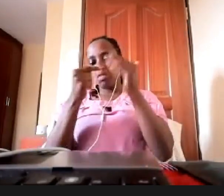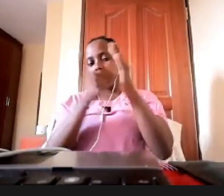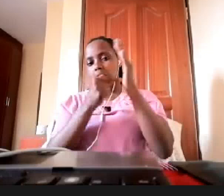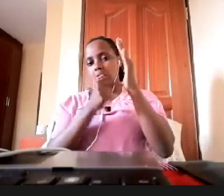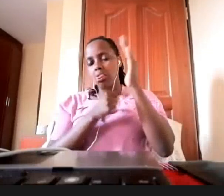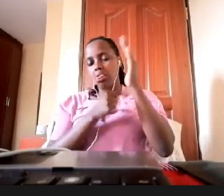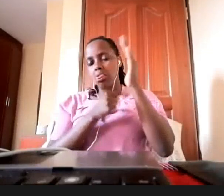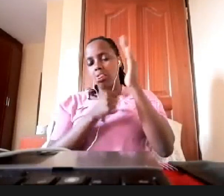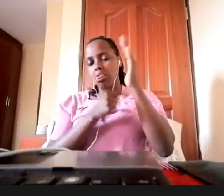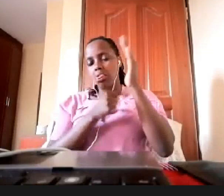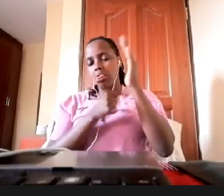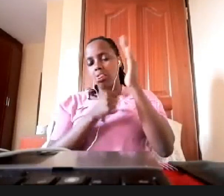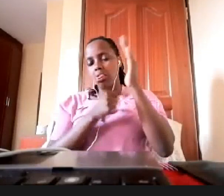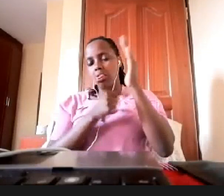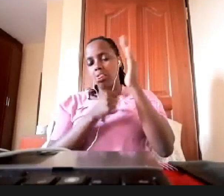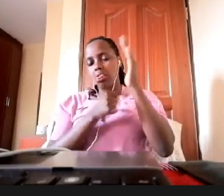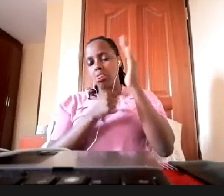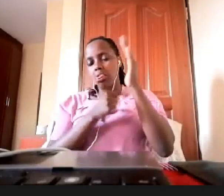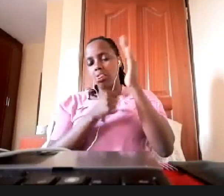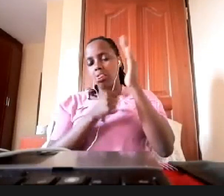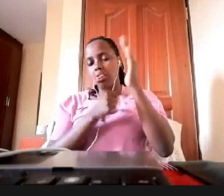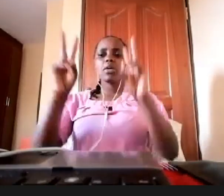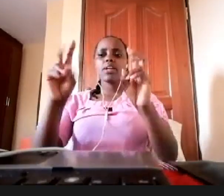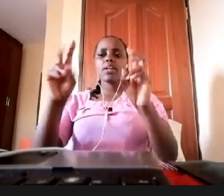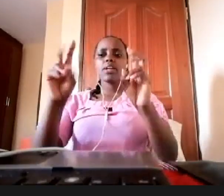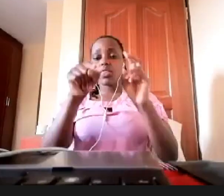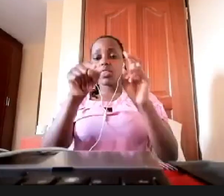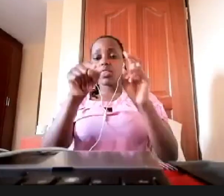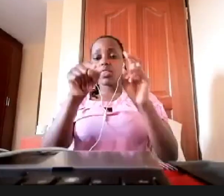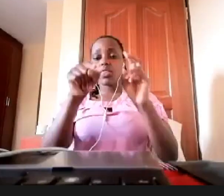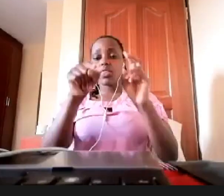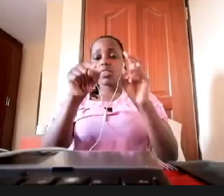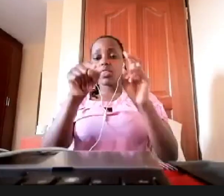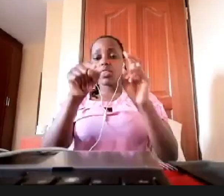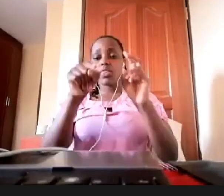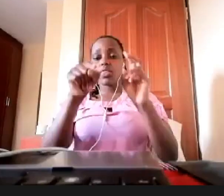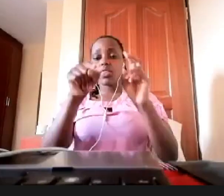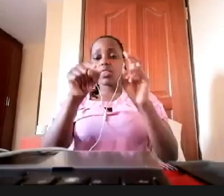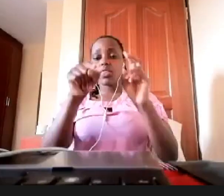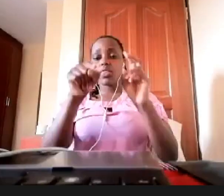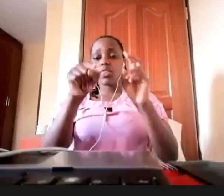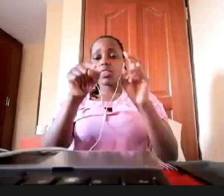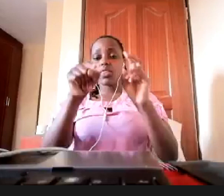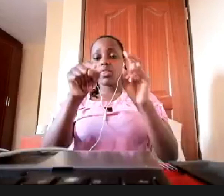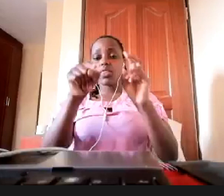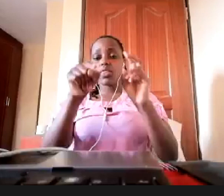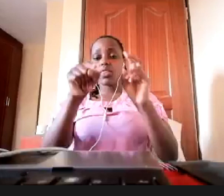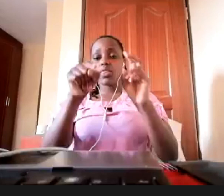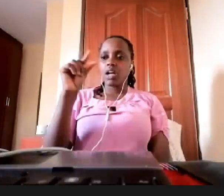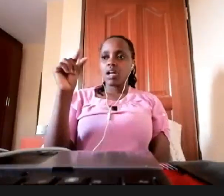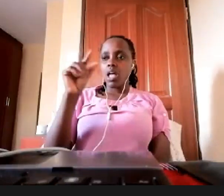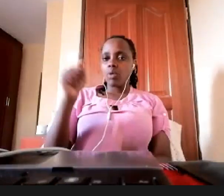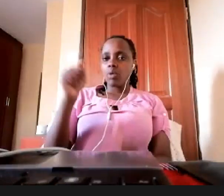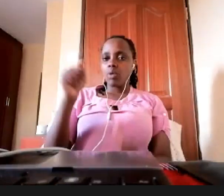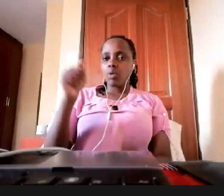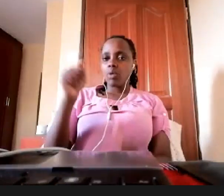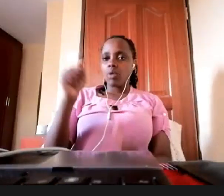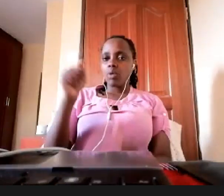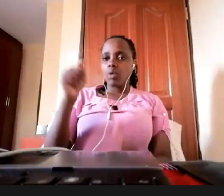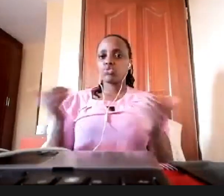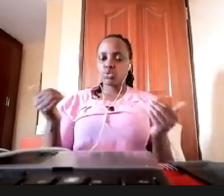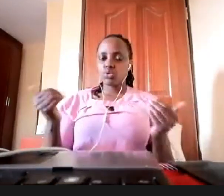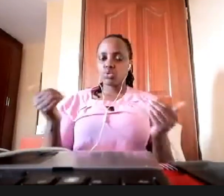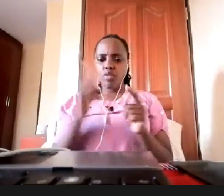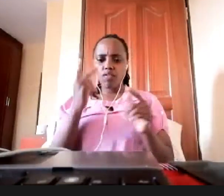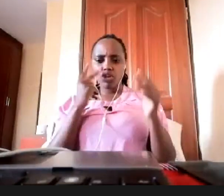report, The Gambia They Want. The title of that meeting was called The Gambia We Want. So children